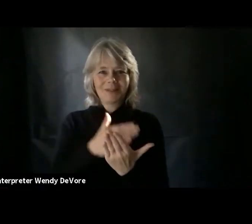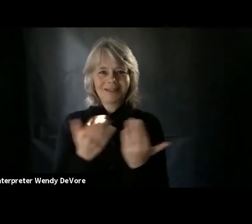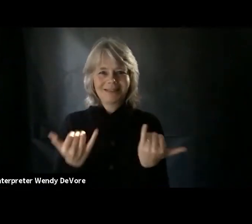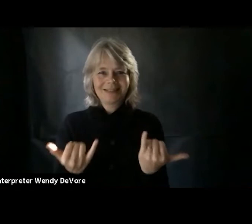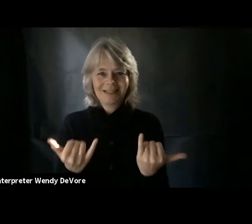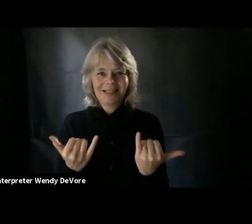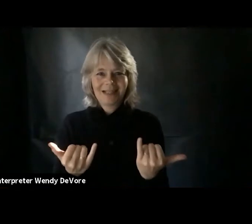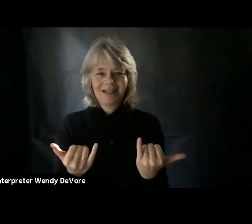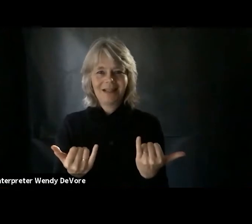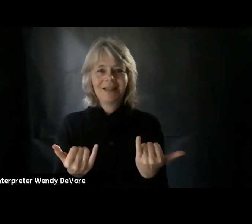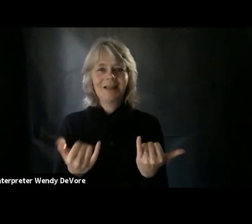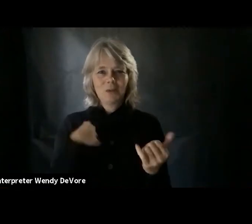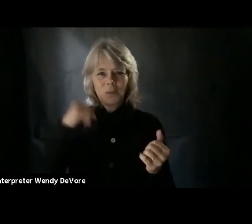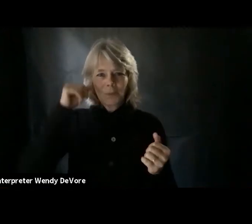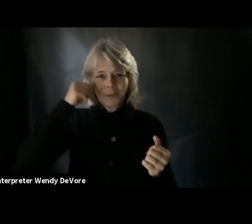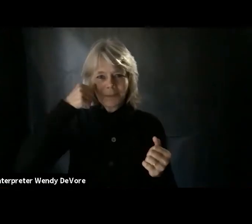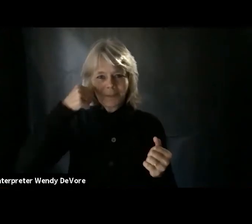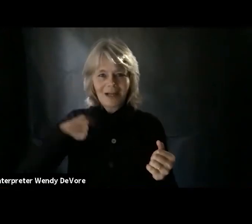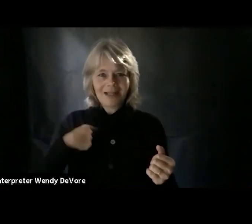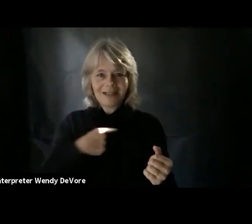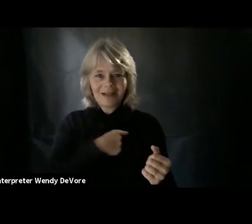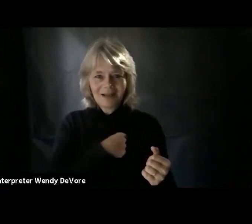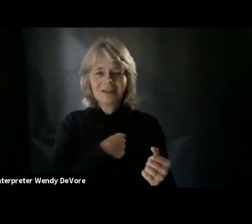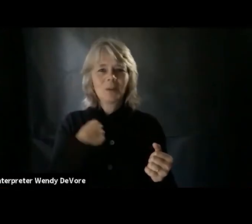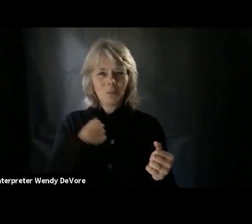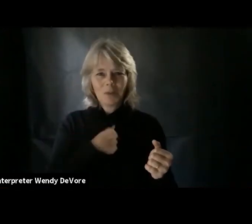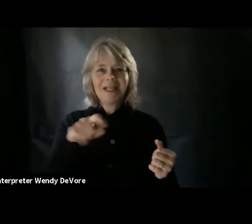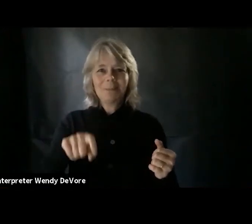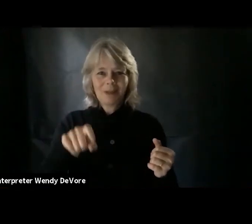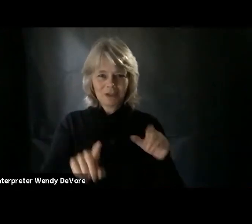that will remind us to show up.